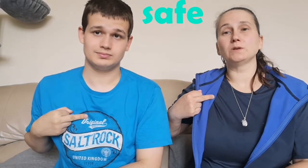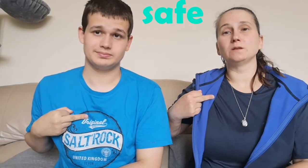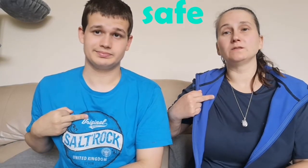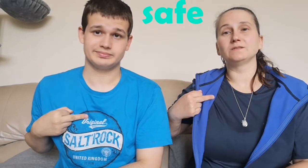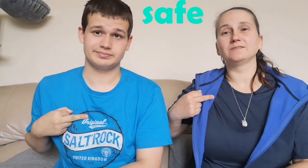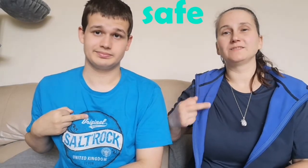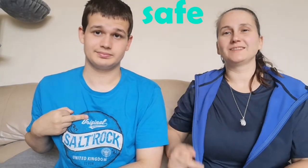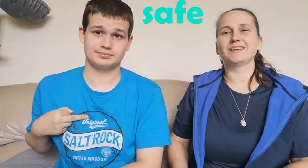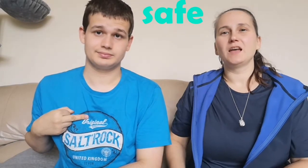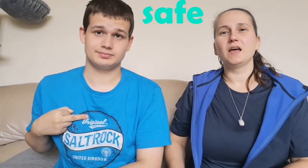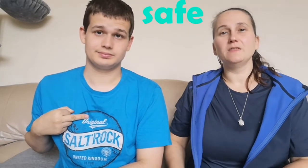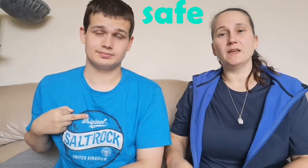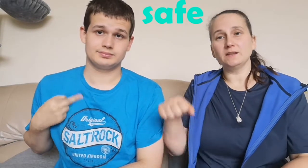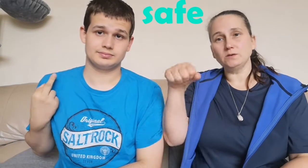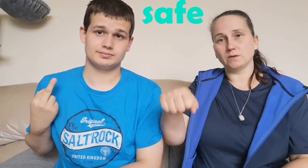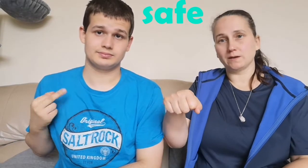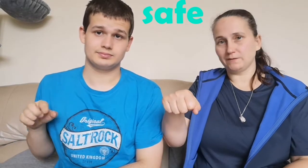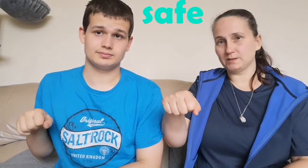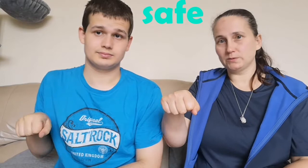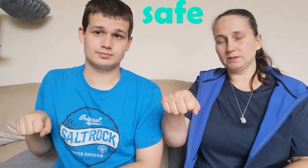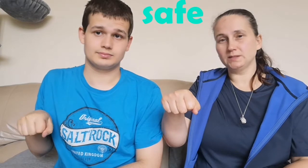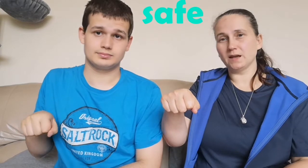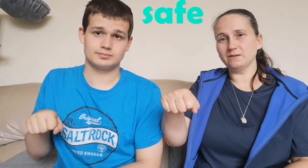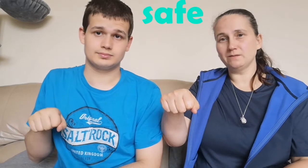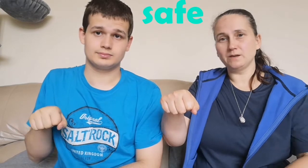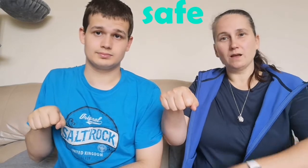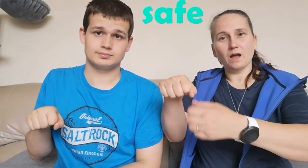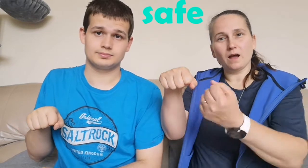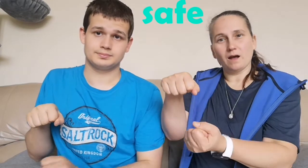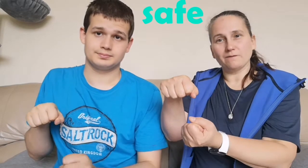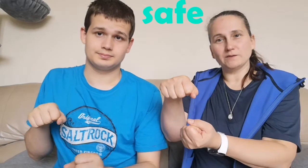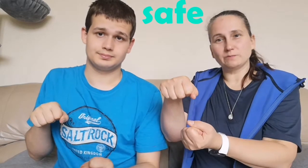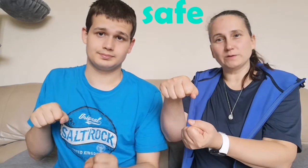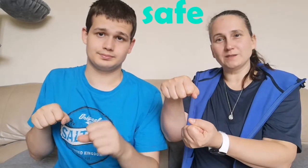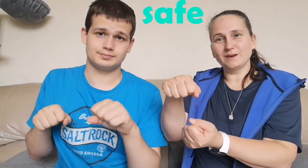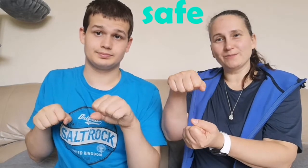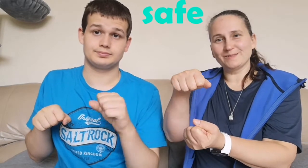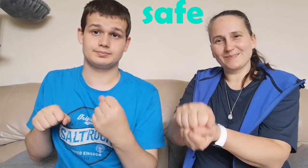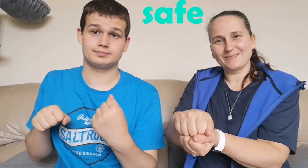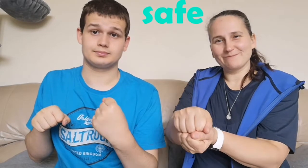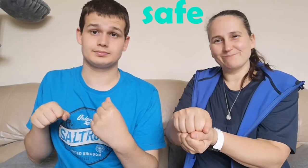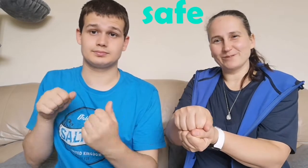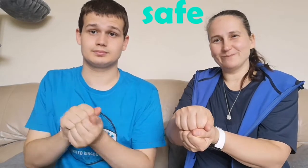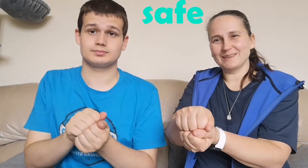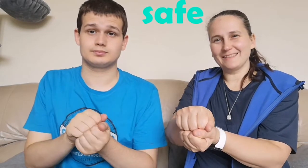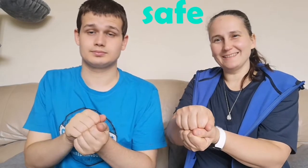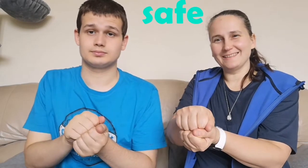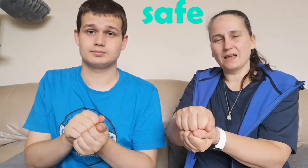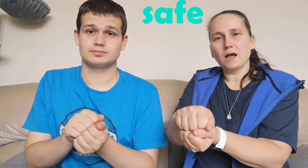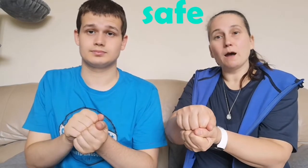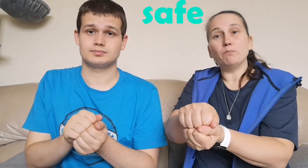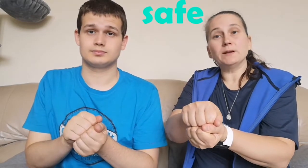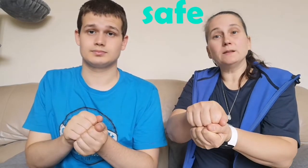body. Then you get a fist pointing down, a fist pointing up, put them together and bring